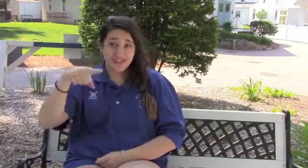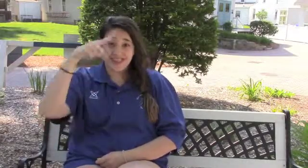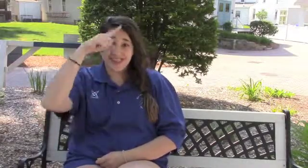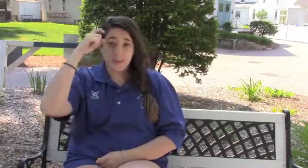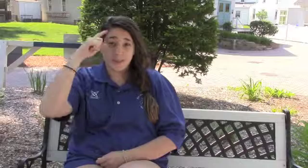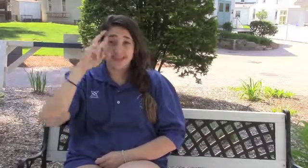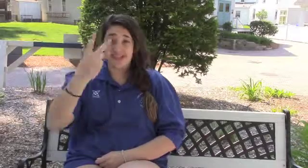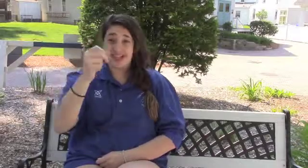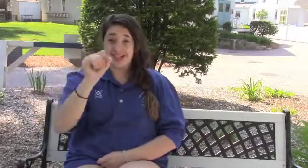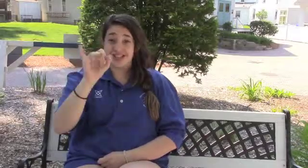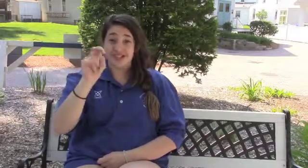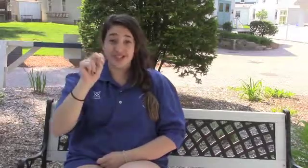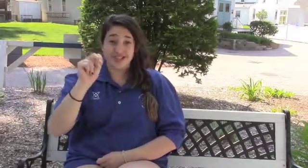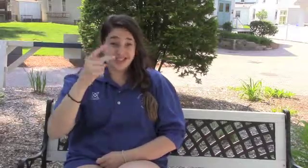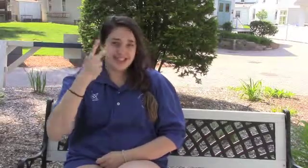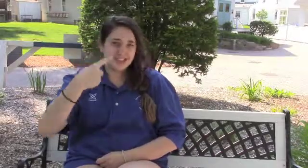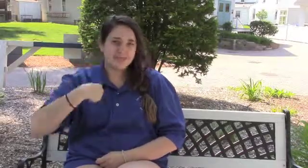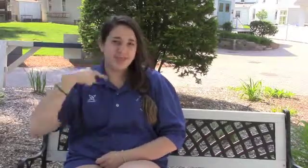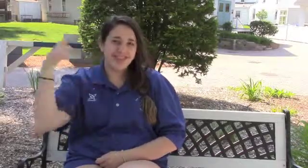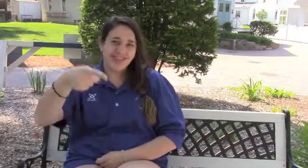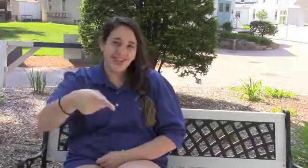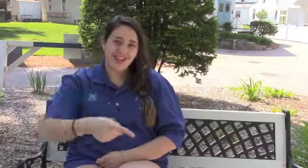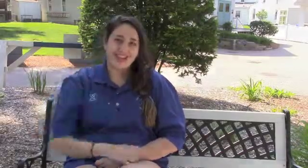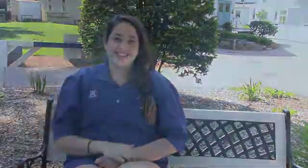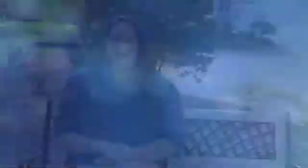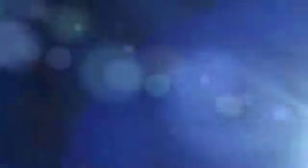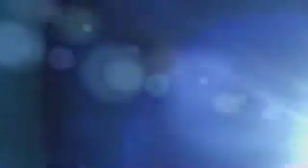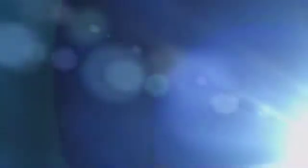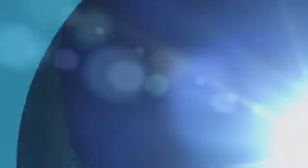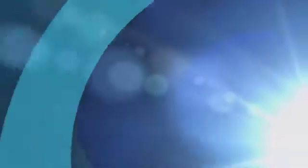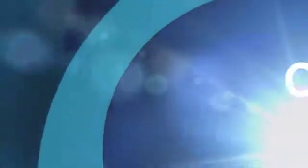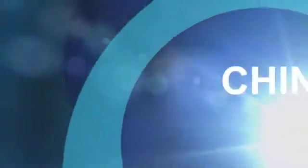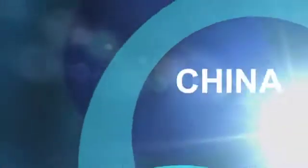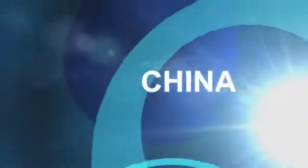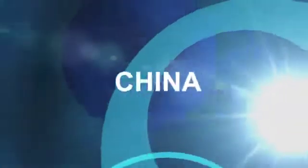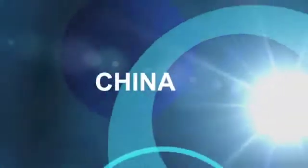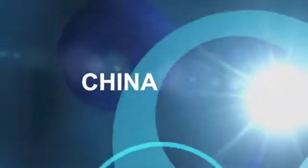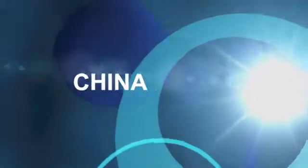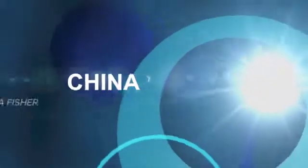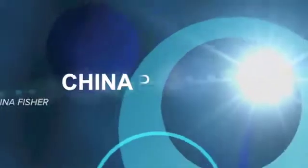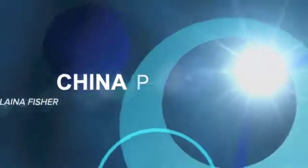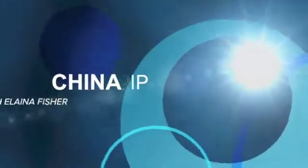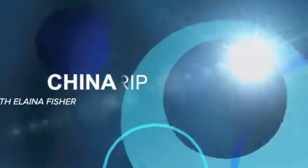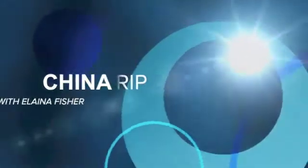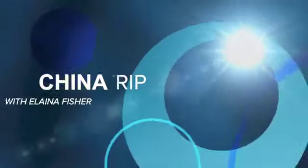EYF, awesome. I'm attending the second session. See you there.